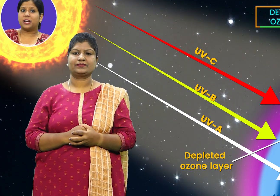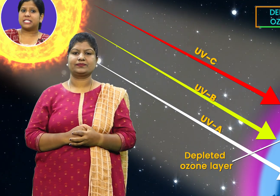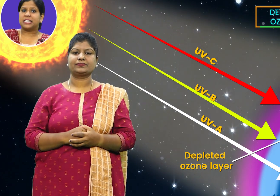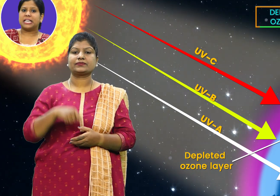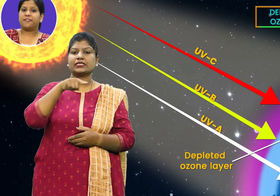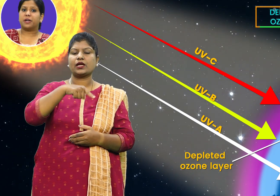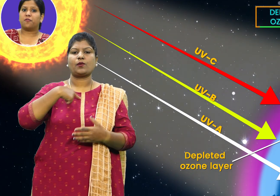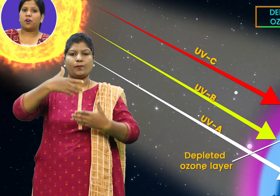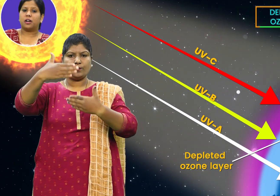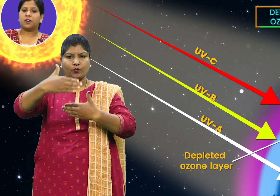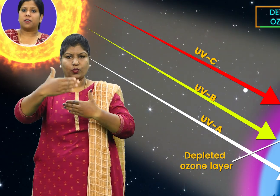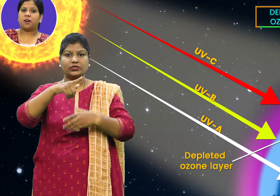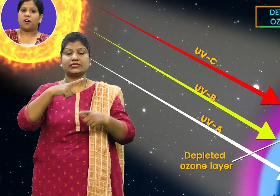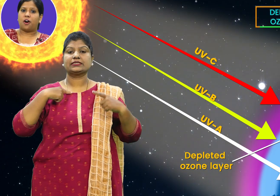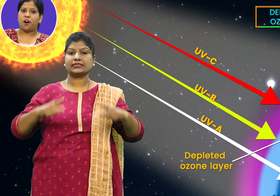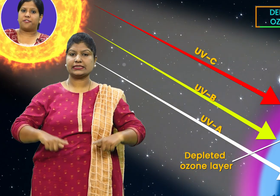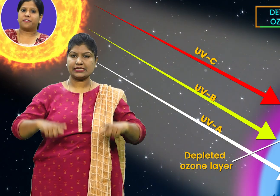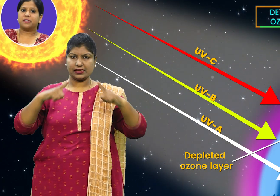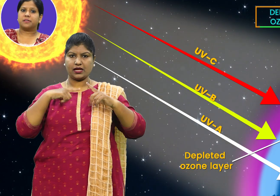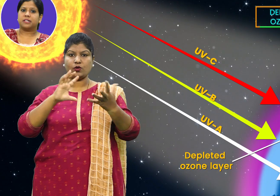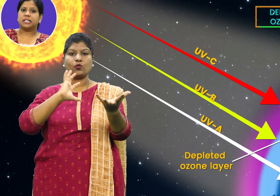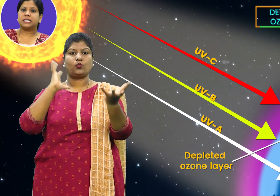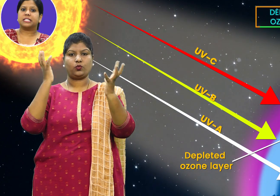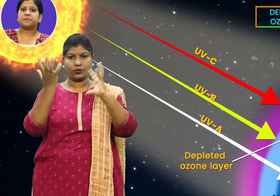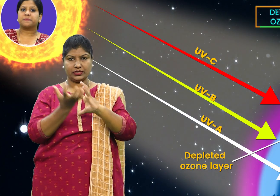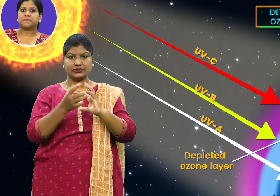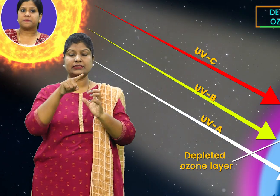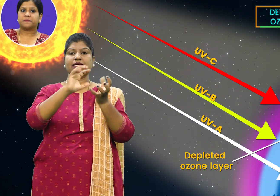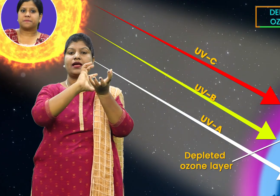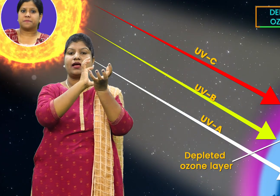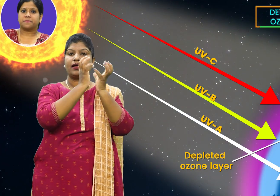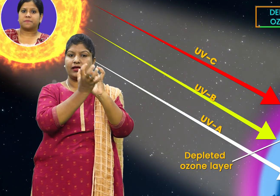It protects the living world of Earth